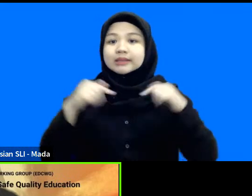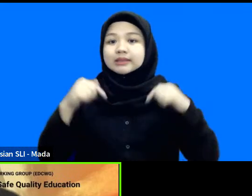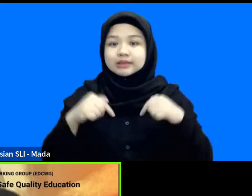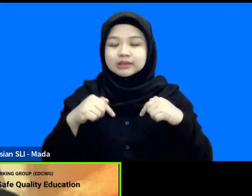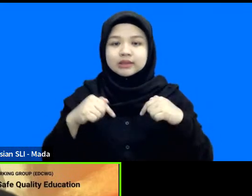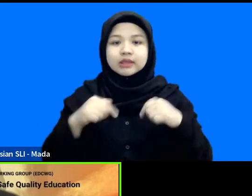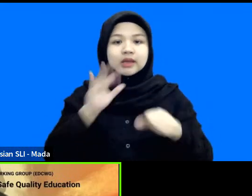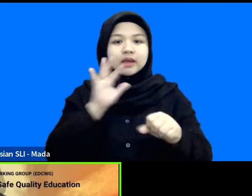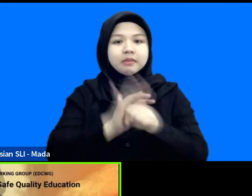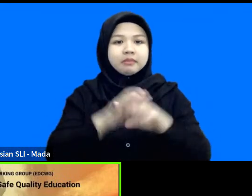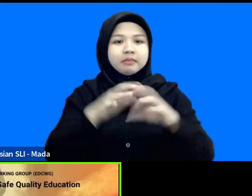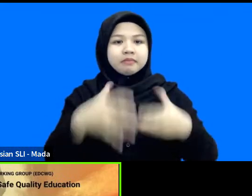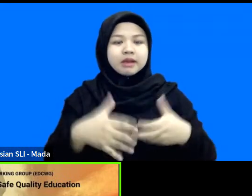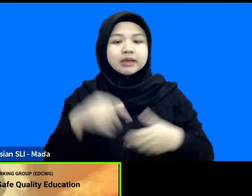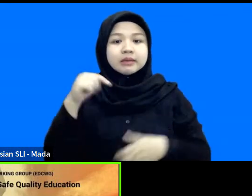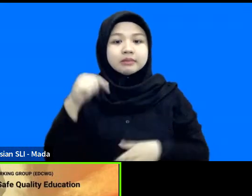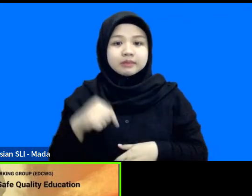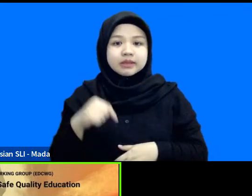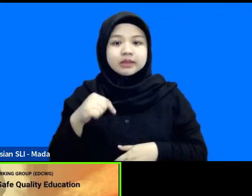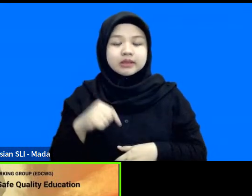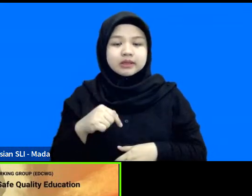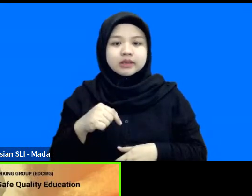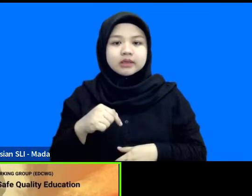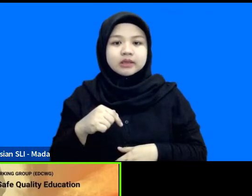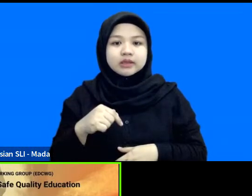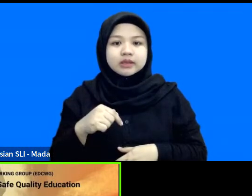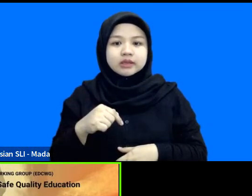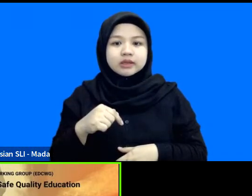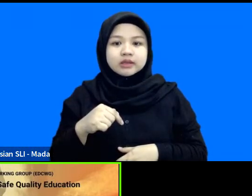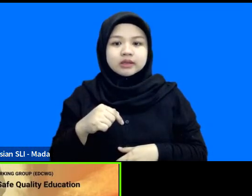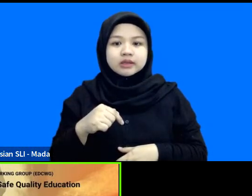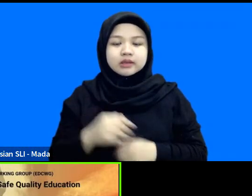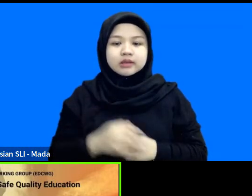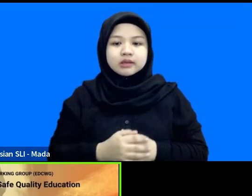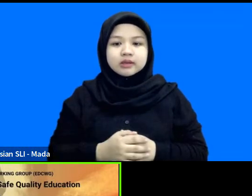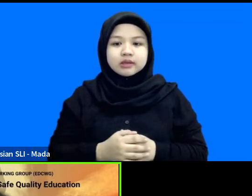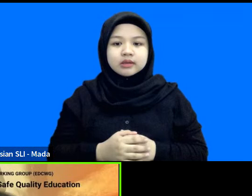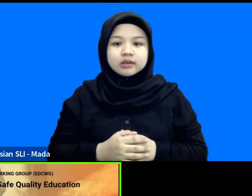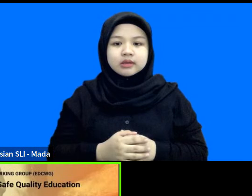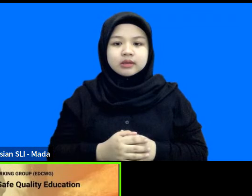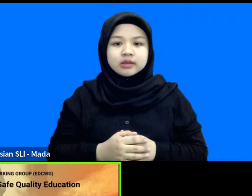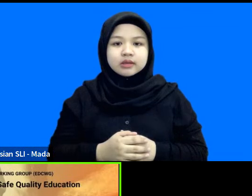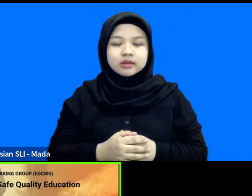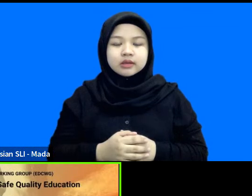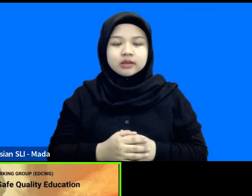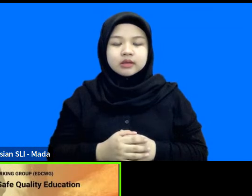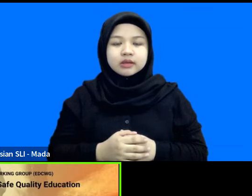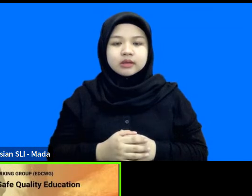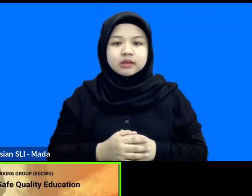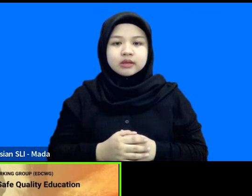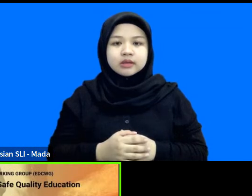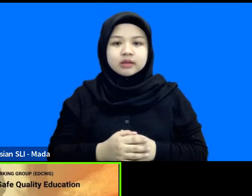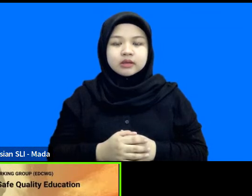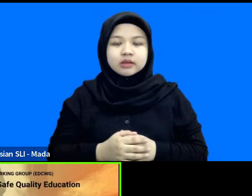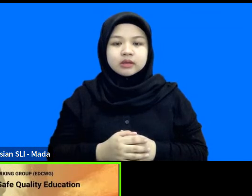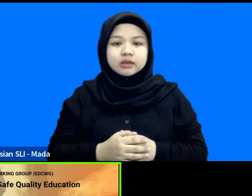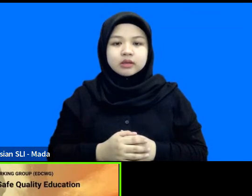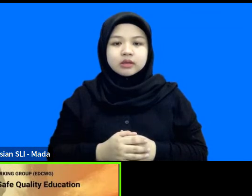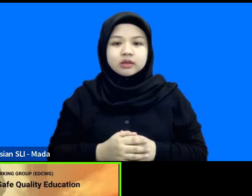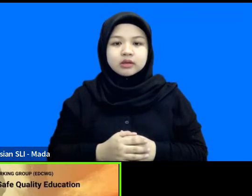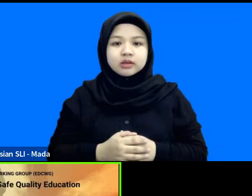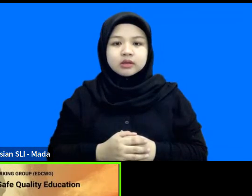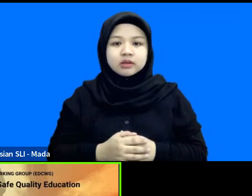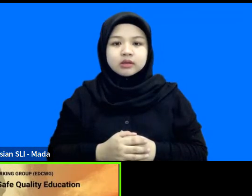first time that these students' education has been interrupted. So the poorest and most marginalized children, like children with